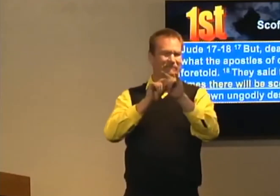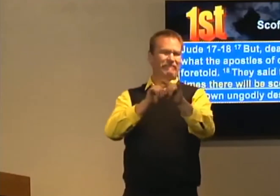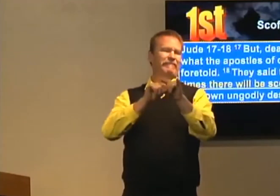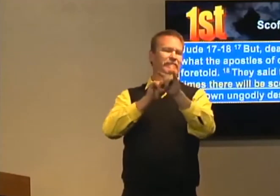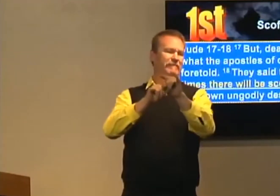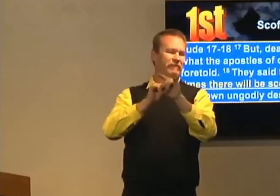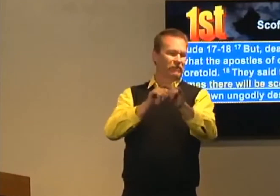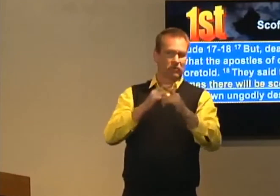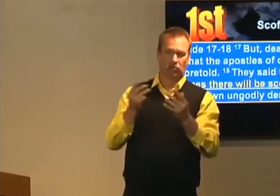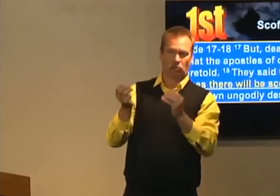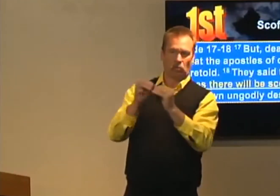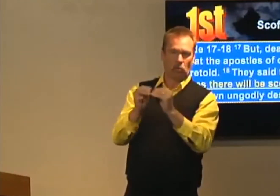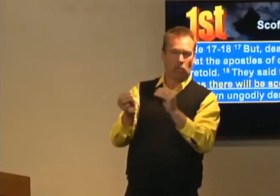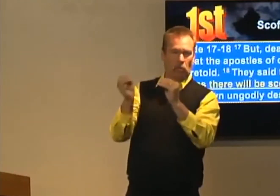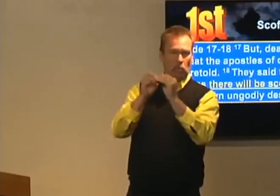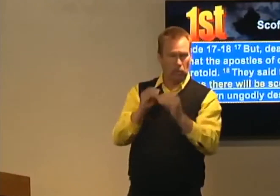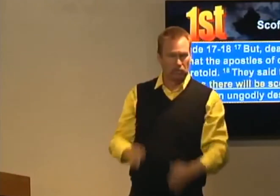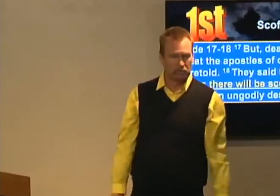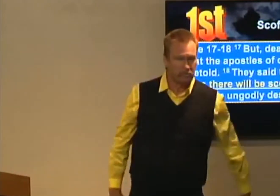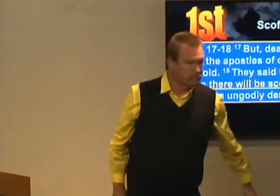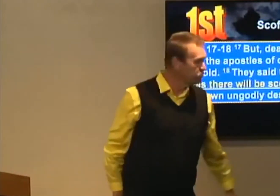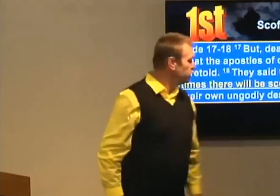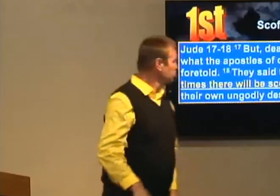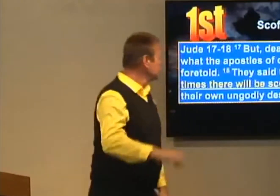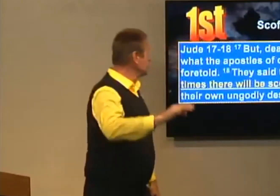there are more and more scoffers than ever before.